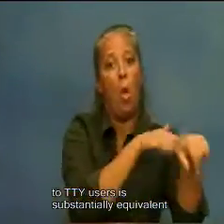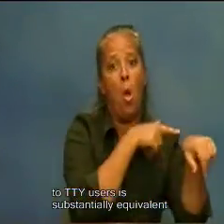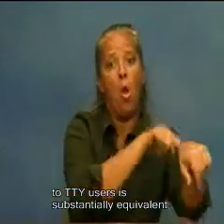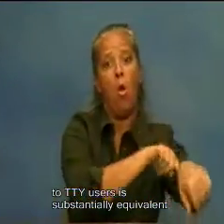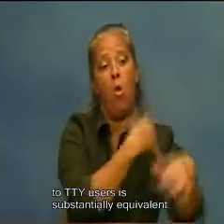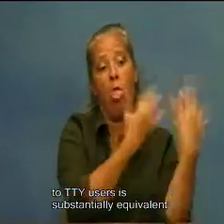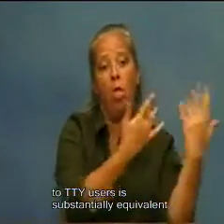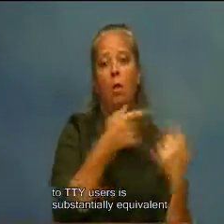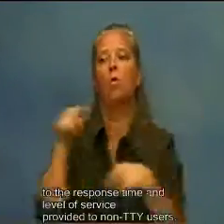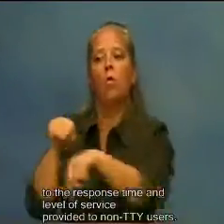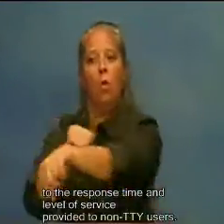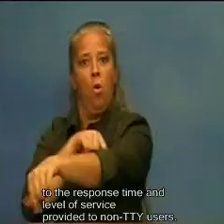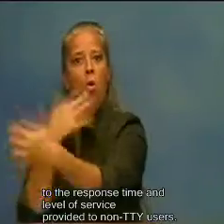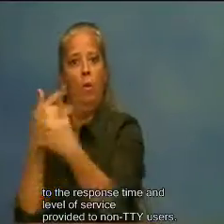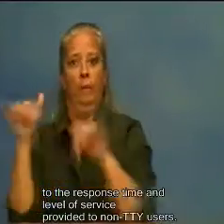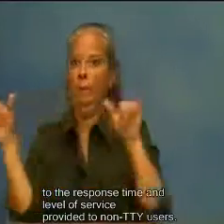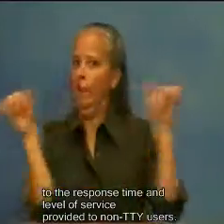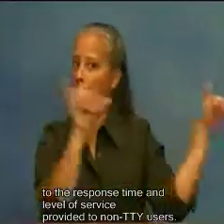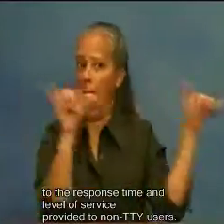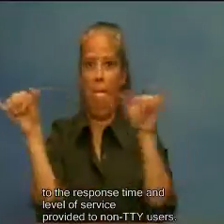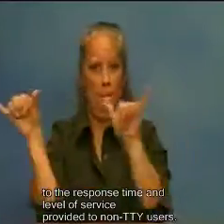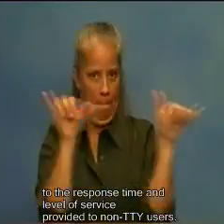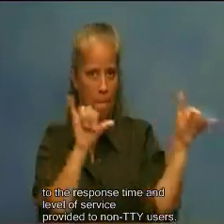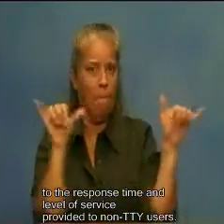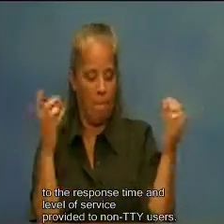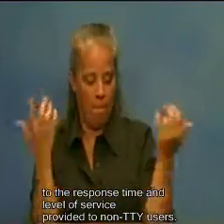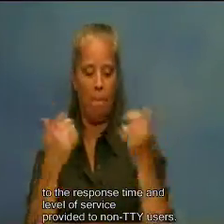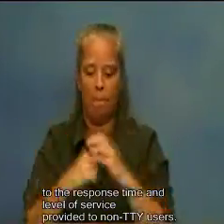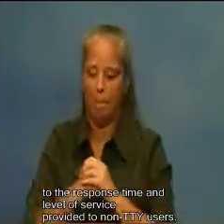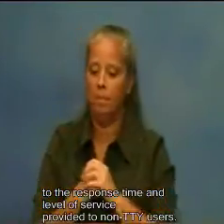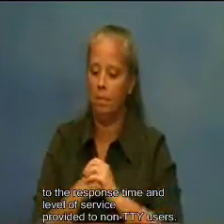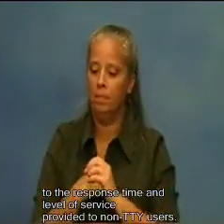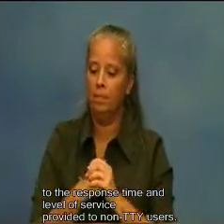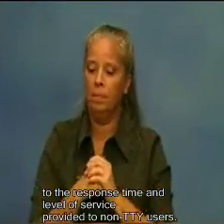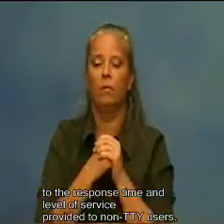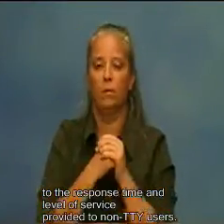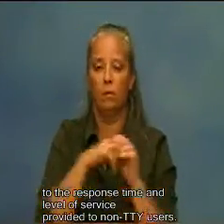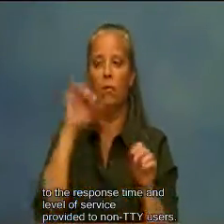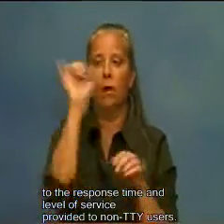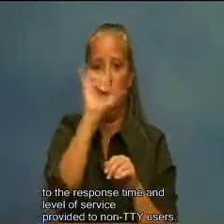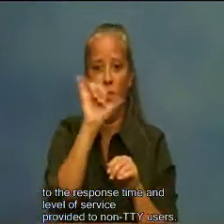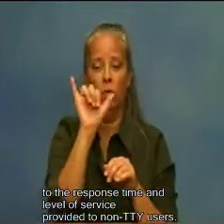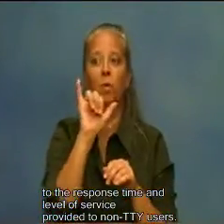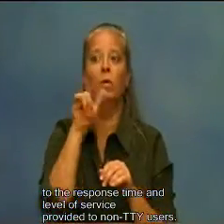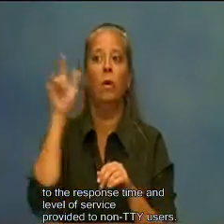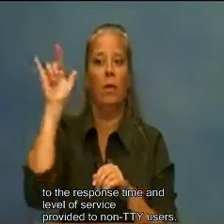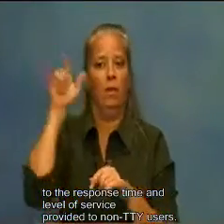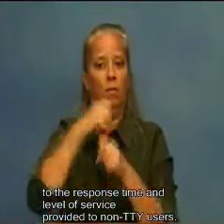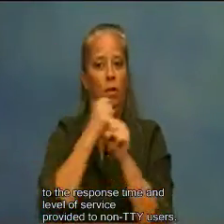substantially equivalent to the response time and level of service provided to non-TTY users.